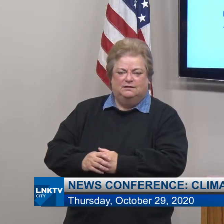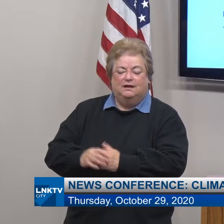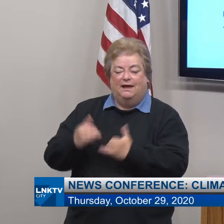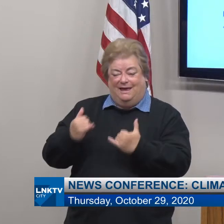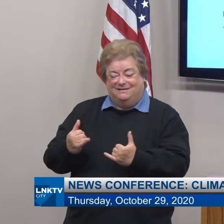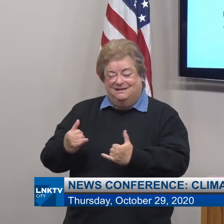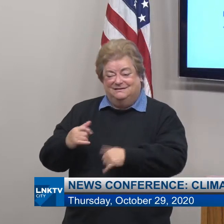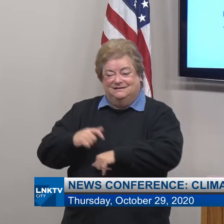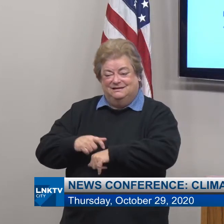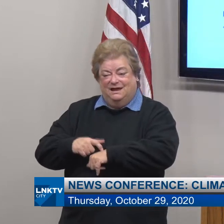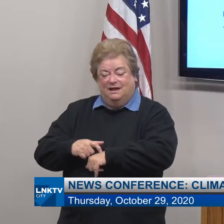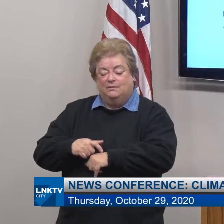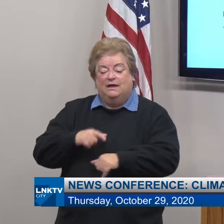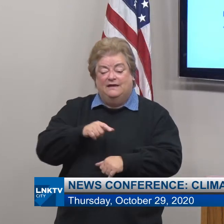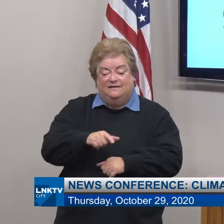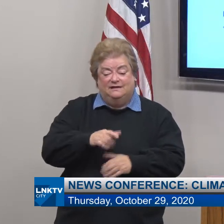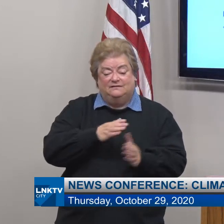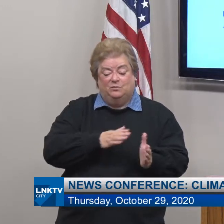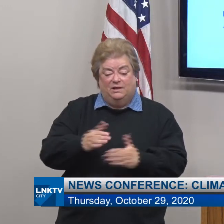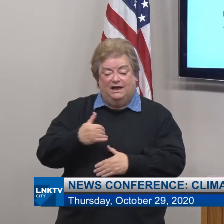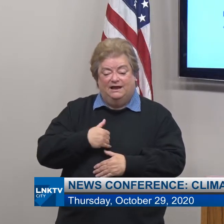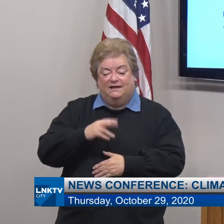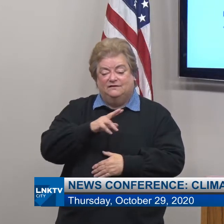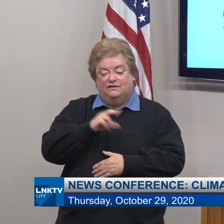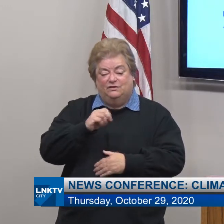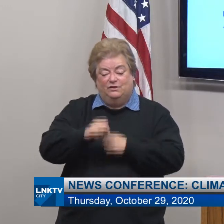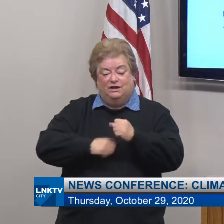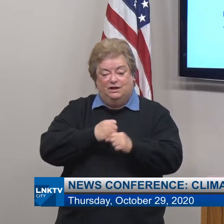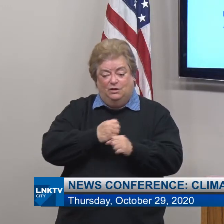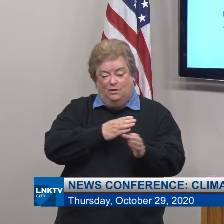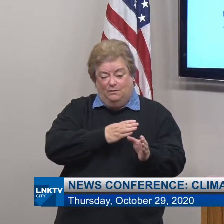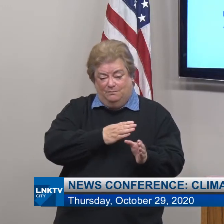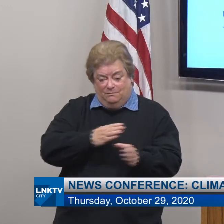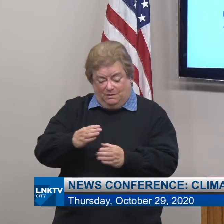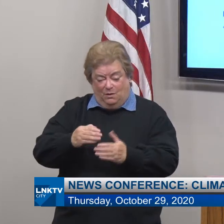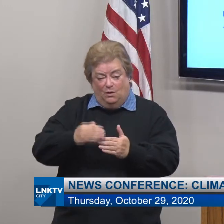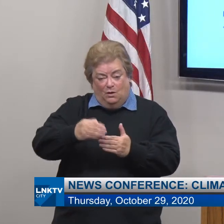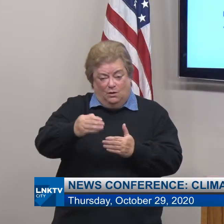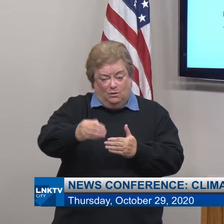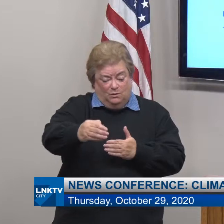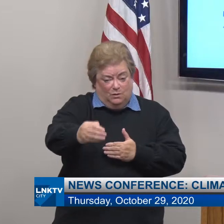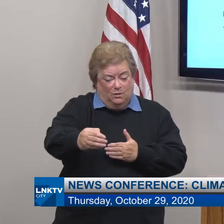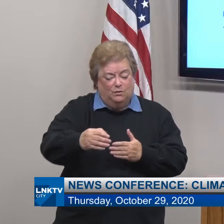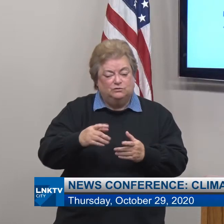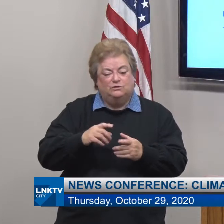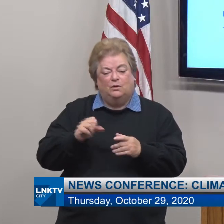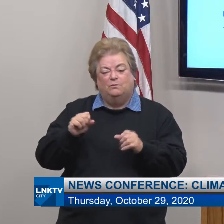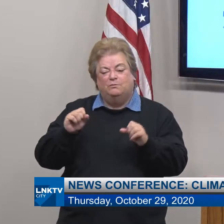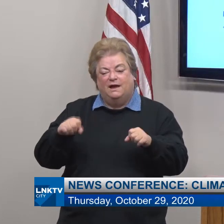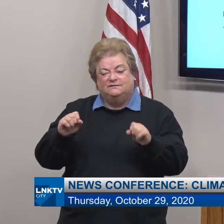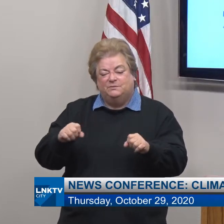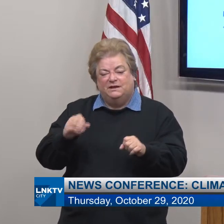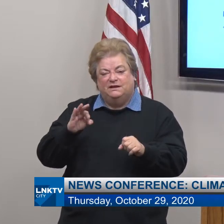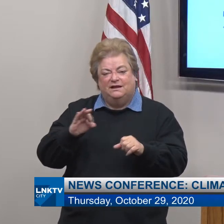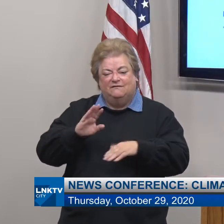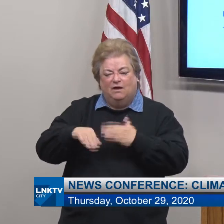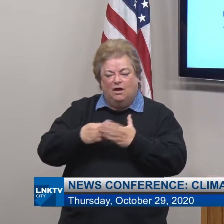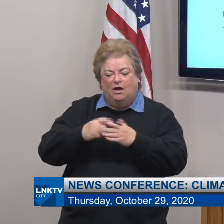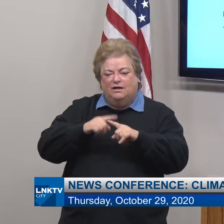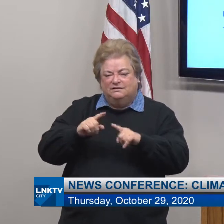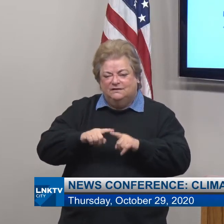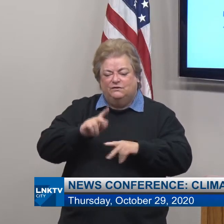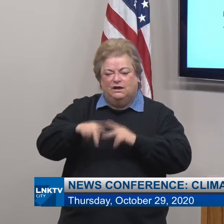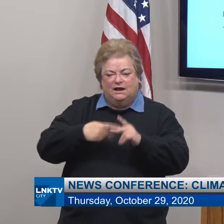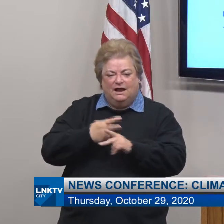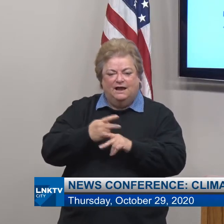at this point in time. The plan does have a 30-year time horizon, so there is the possibility of all kinds of different technologies